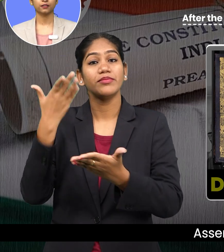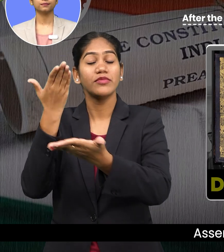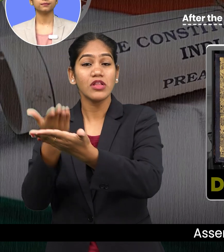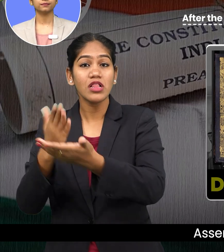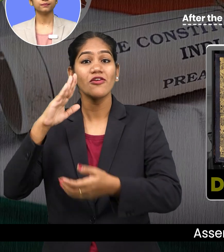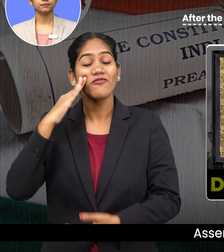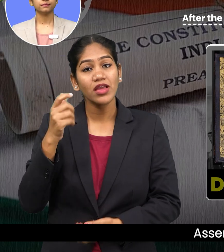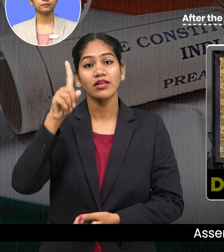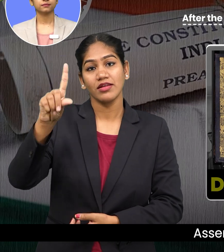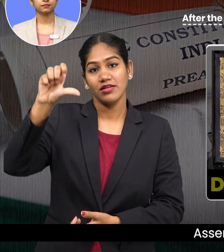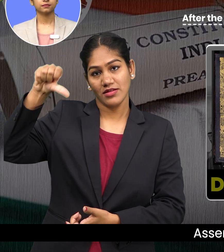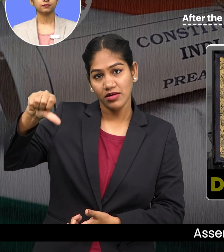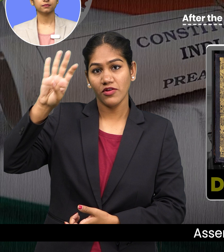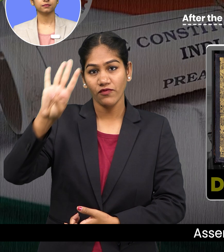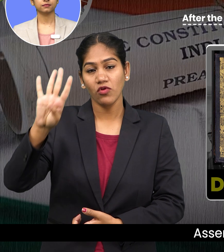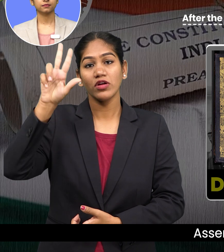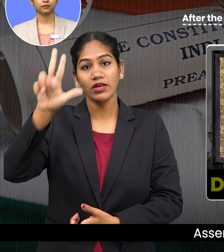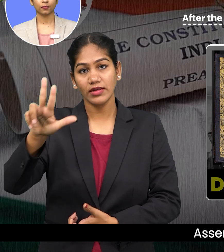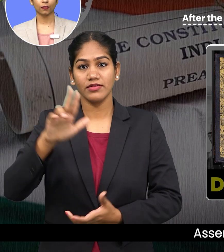1948.